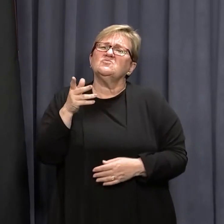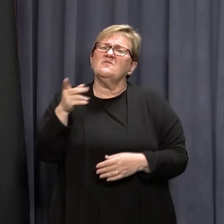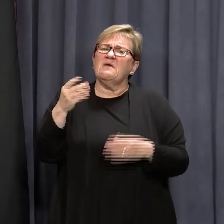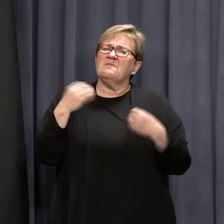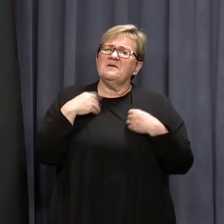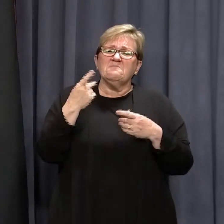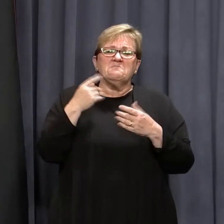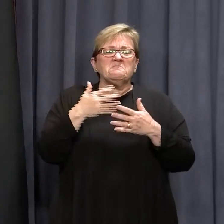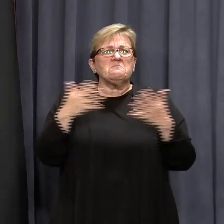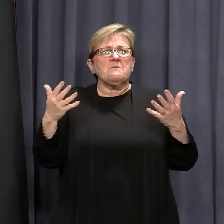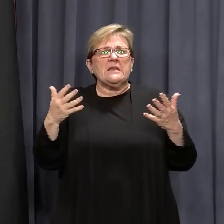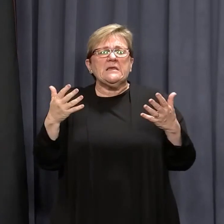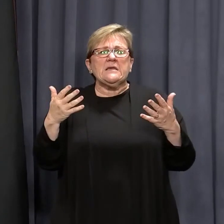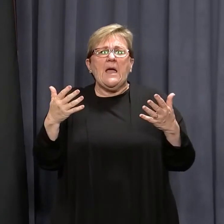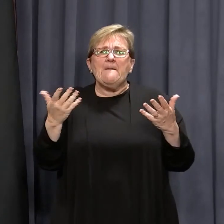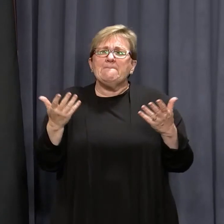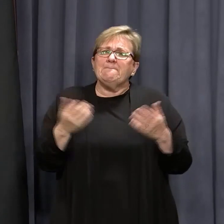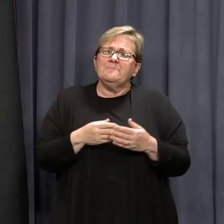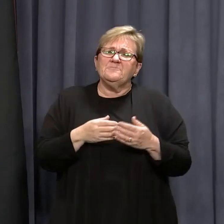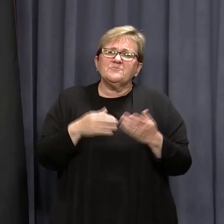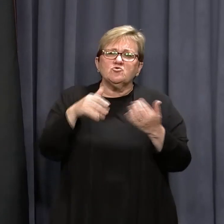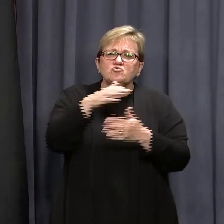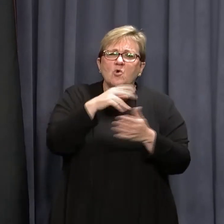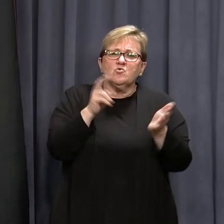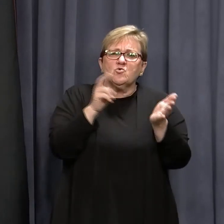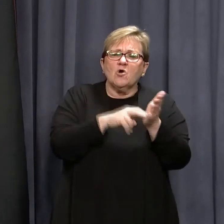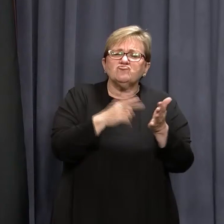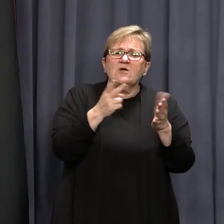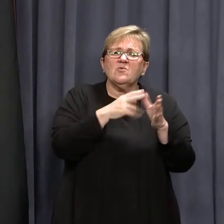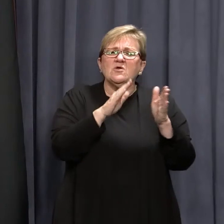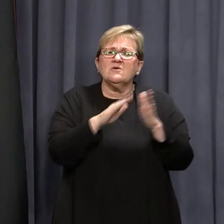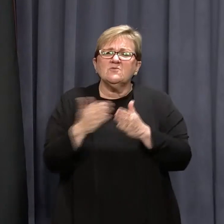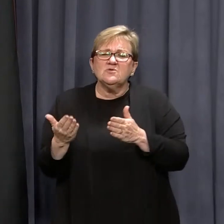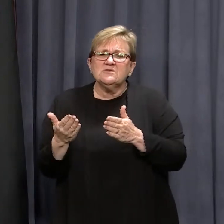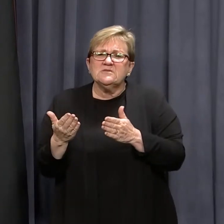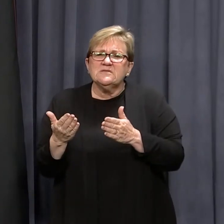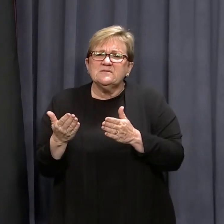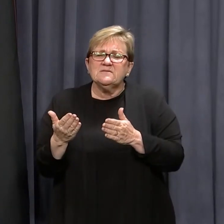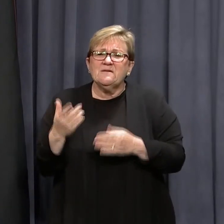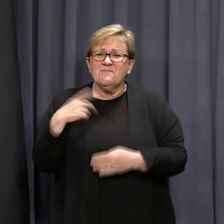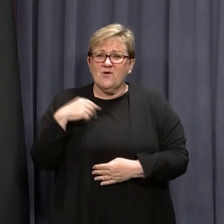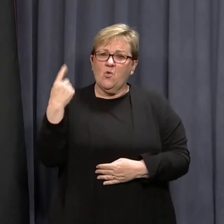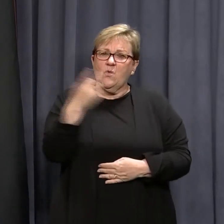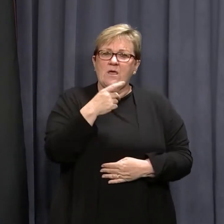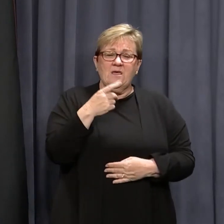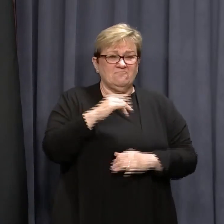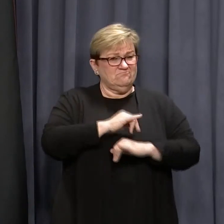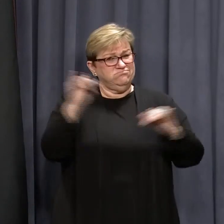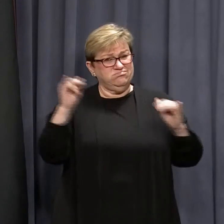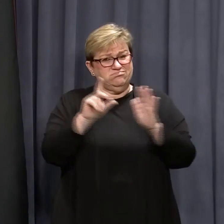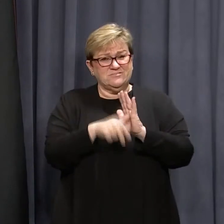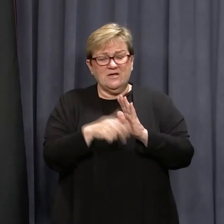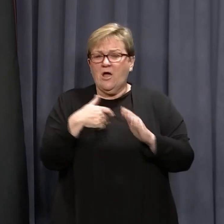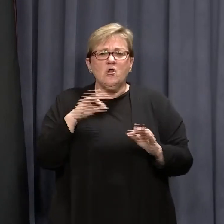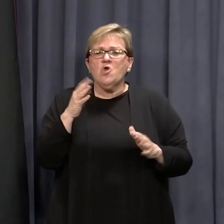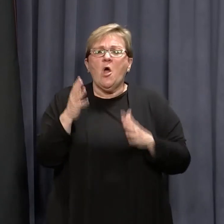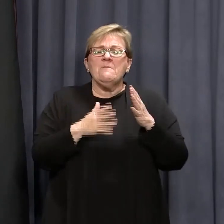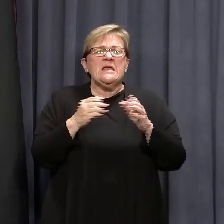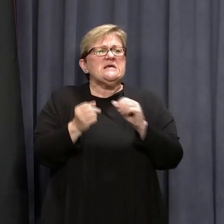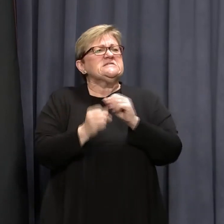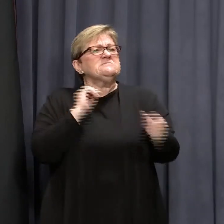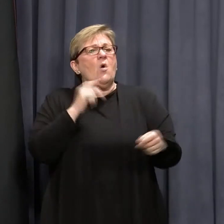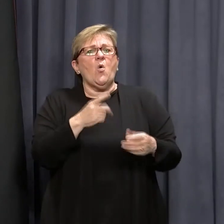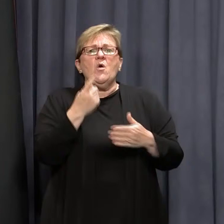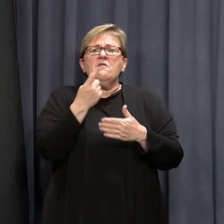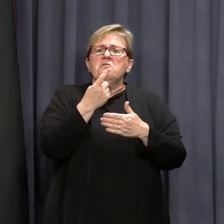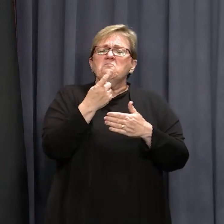big social contract with the community, because we're all living through tough times, and I'm not suggesting that sport is